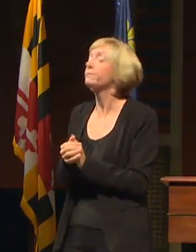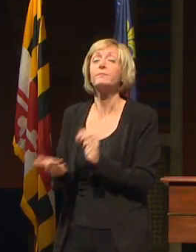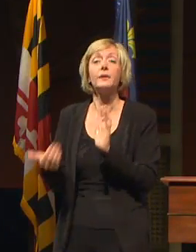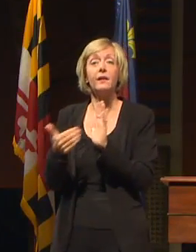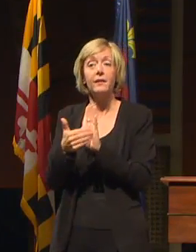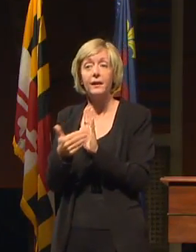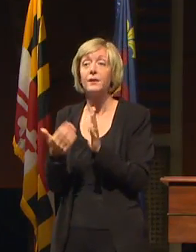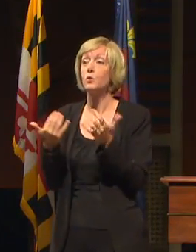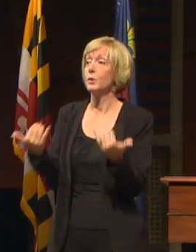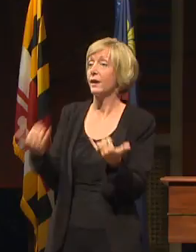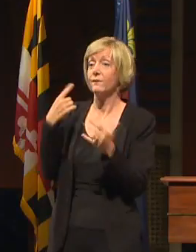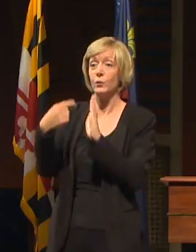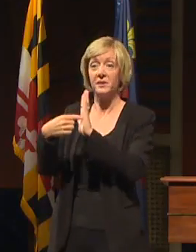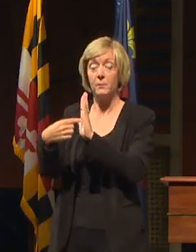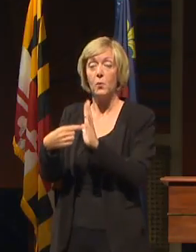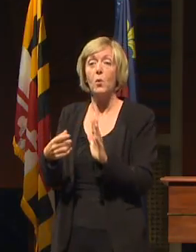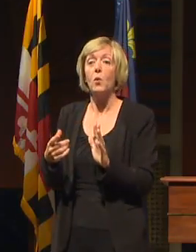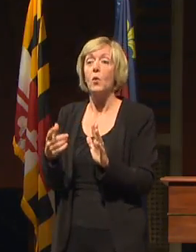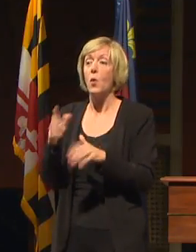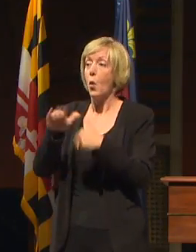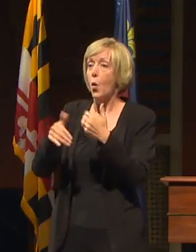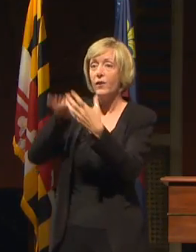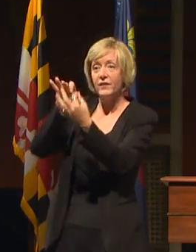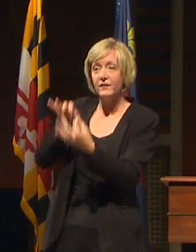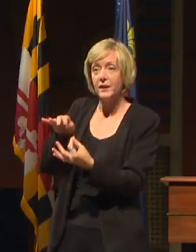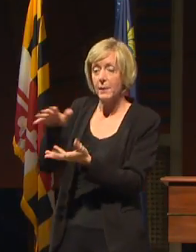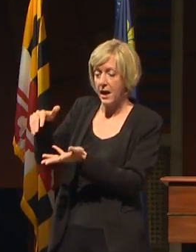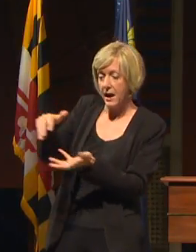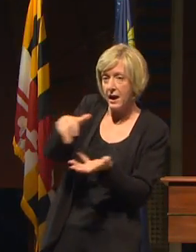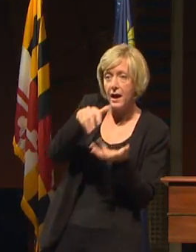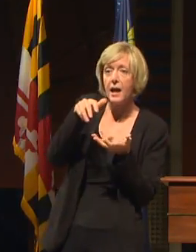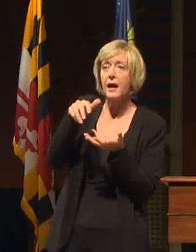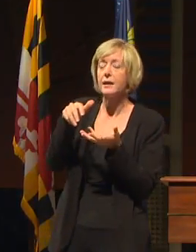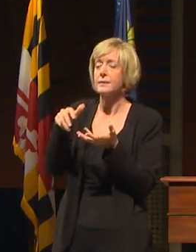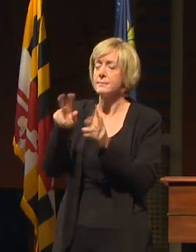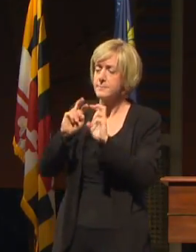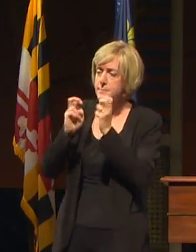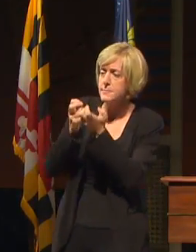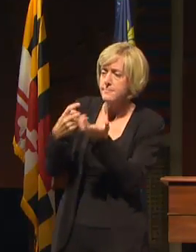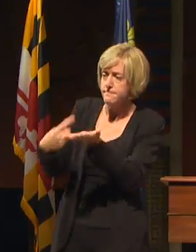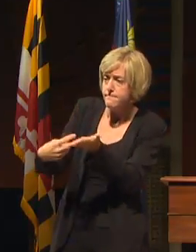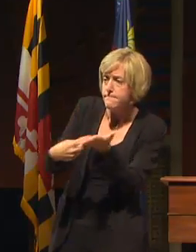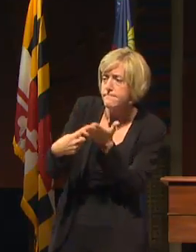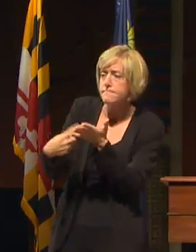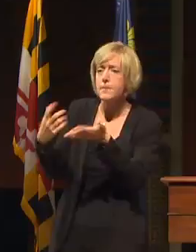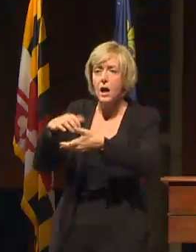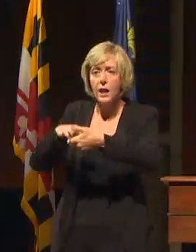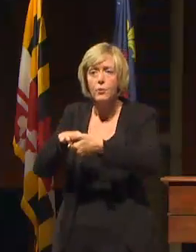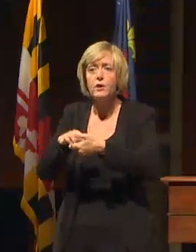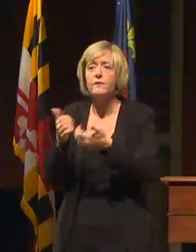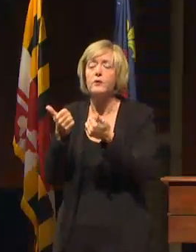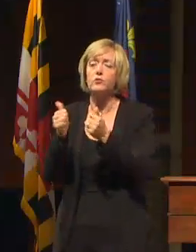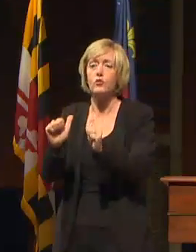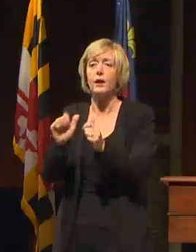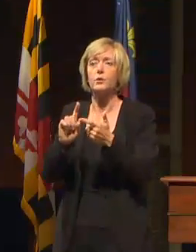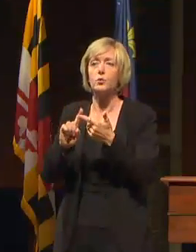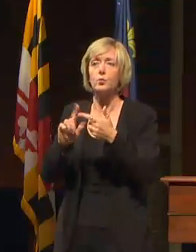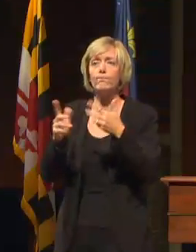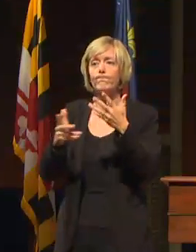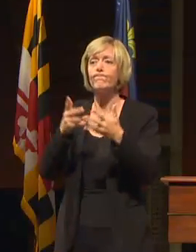So what we're doing today is we're taking all of that comment. We're bringing that in, we're working collaboratively, and we're trying to work